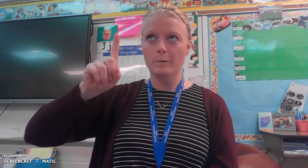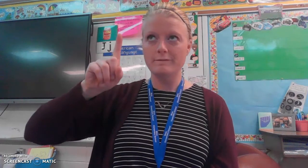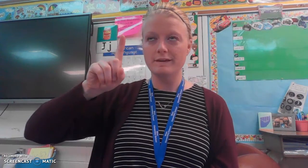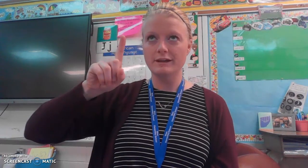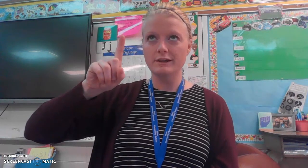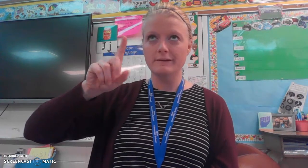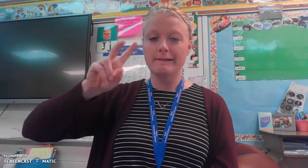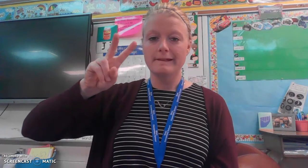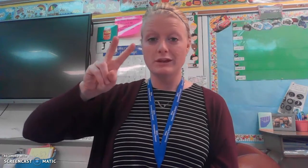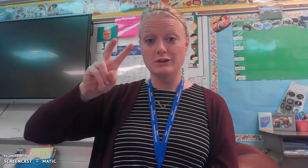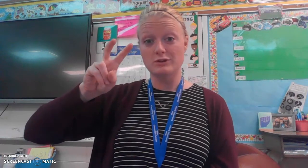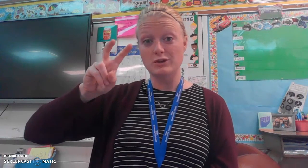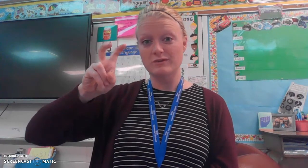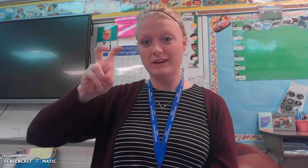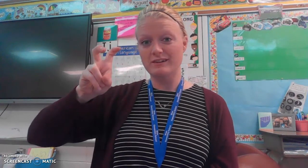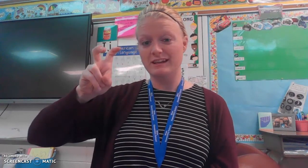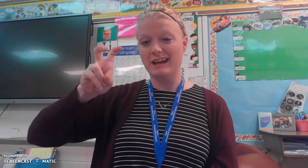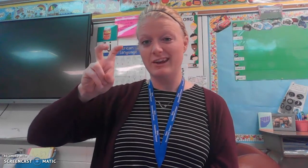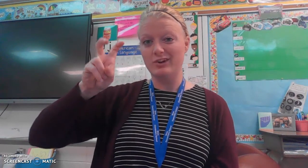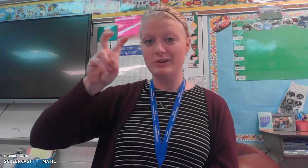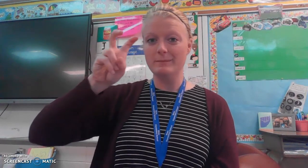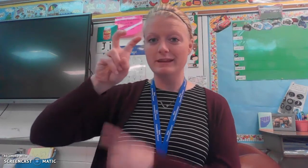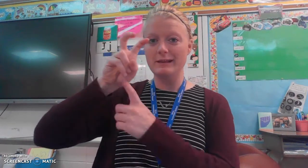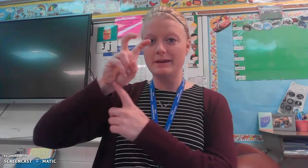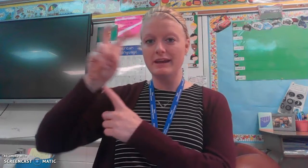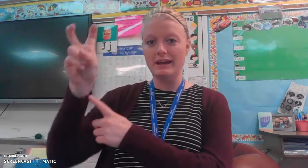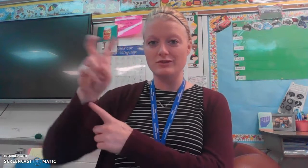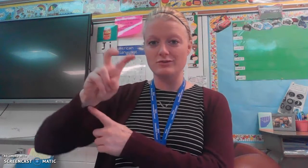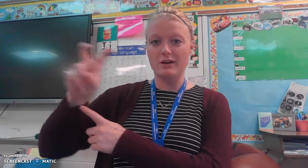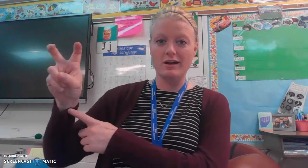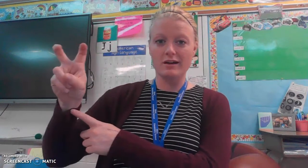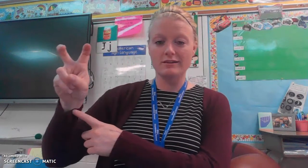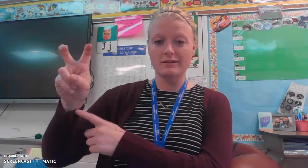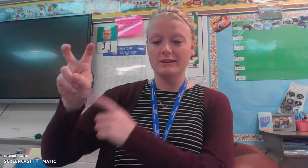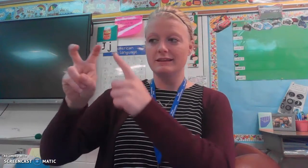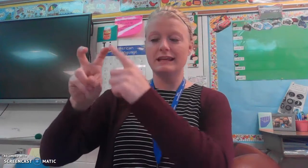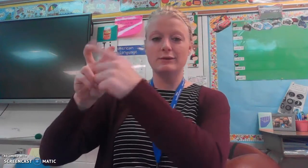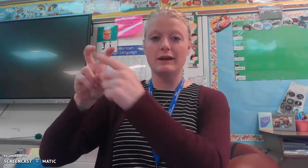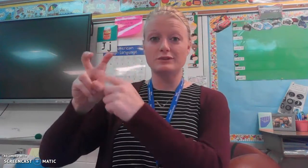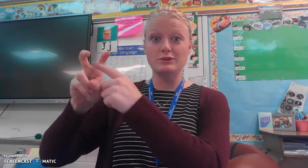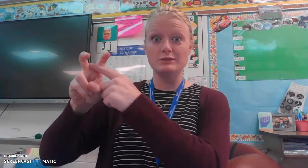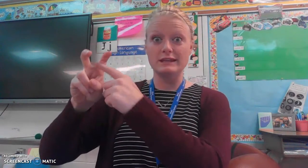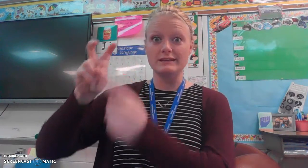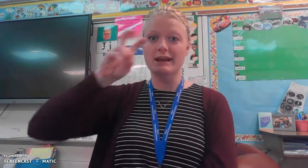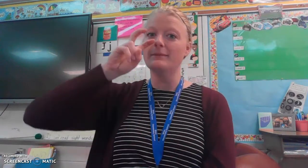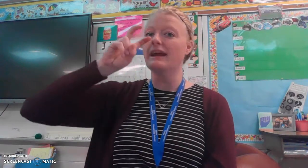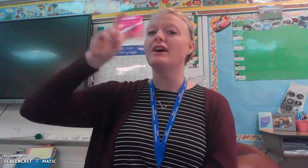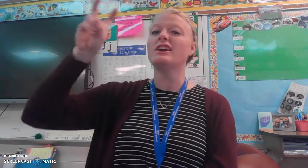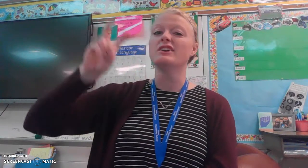one finger, you can do two fingers and kind of curl them a little bit and draw like you have two Z's coming out of your